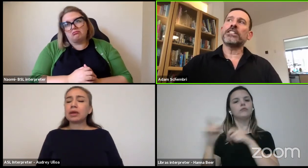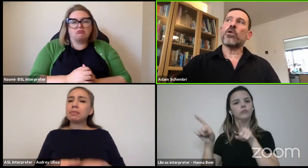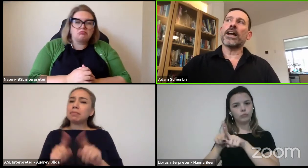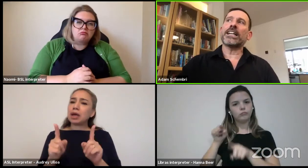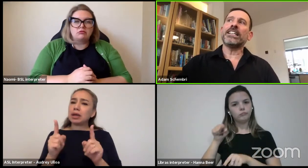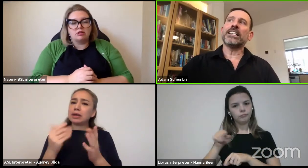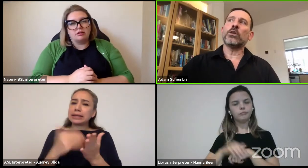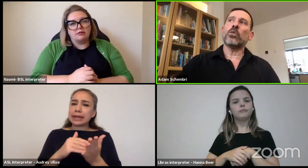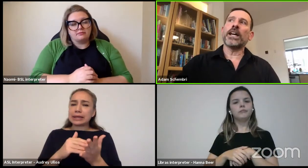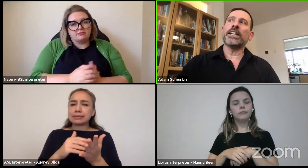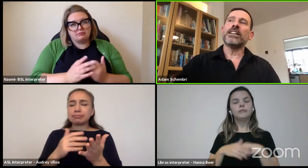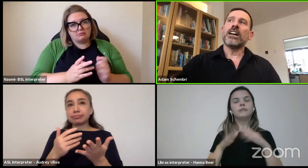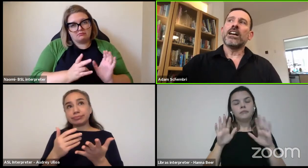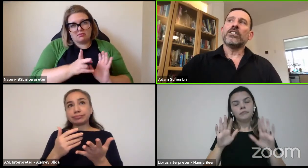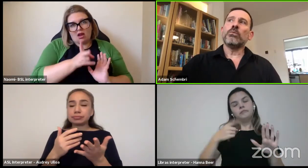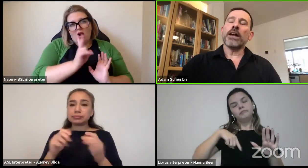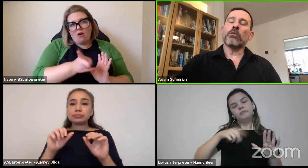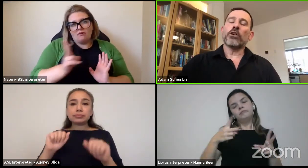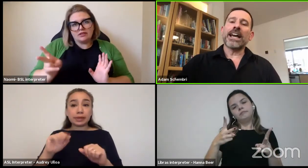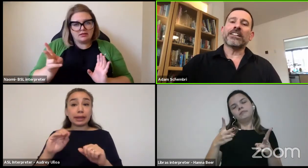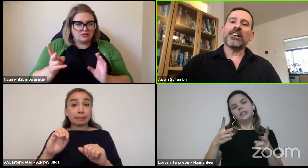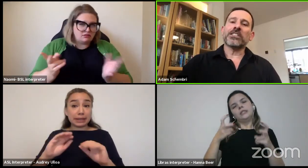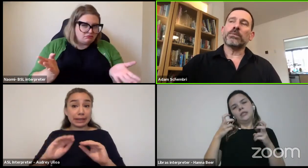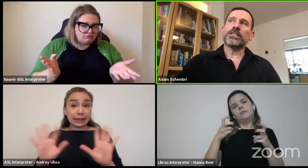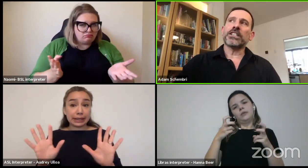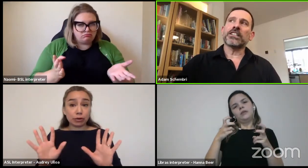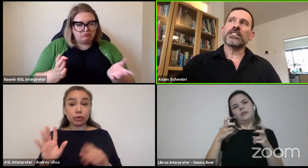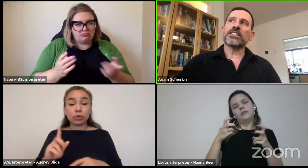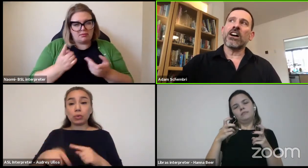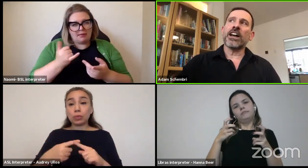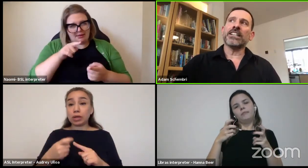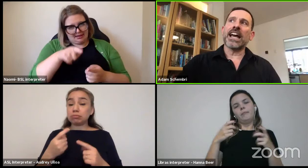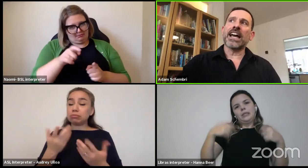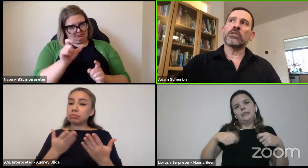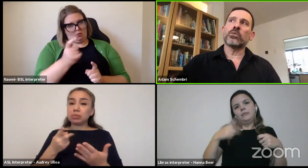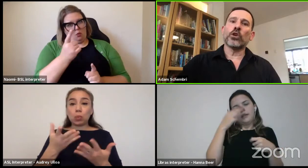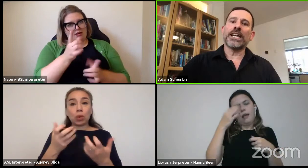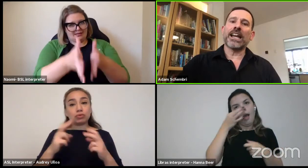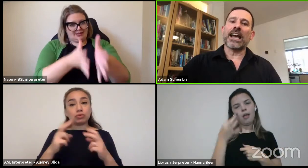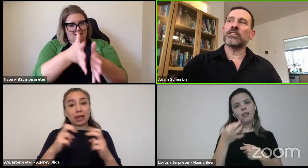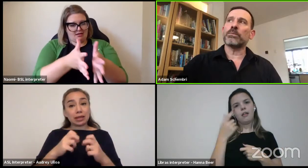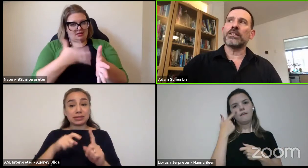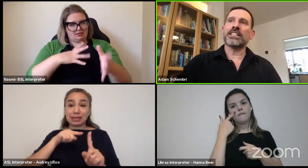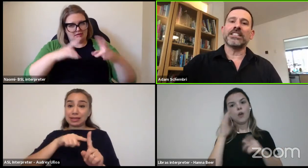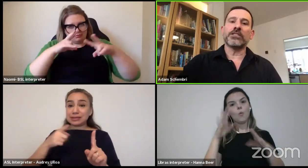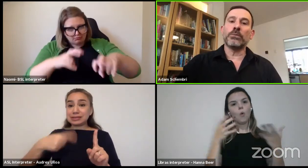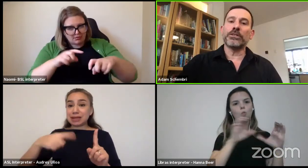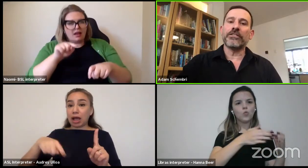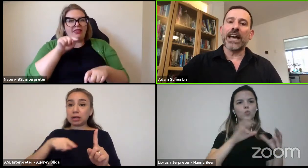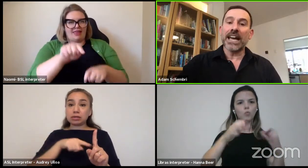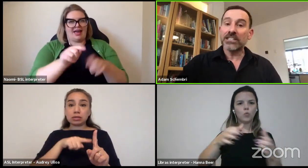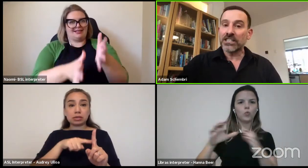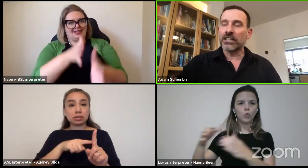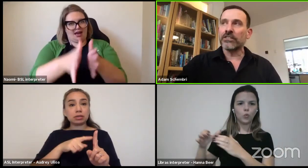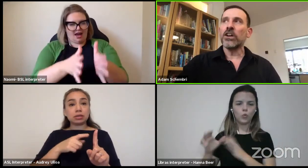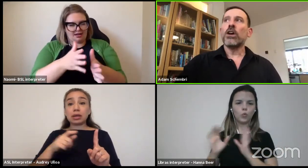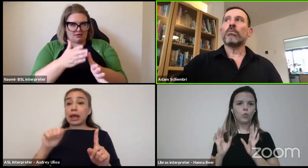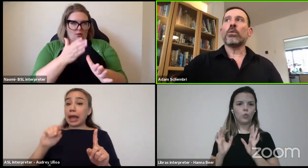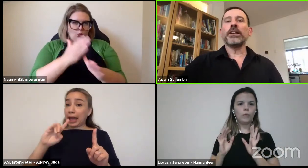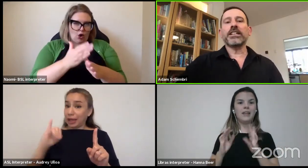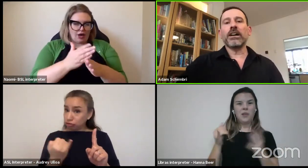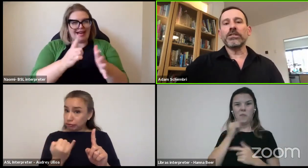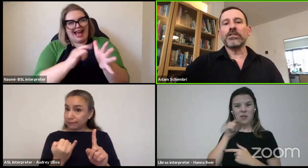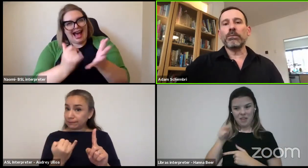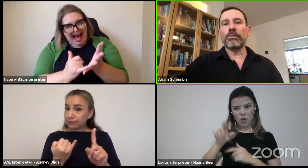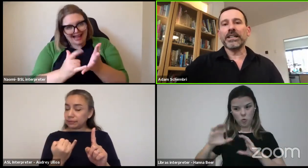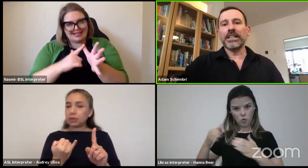often it's quite clear when you might want to analyze a particular sign as working as an attributive adjective, but when